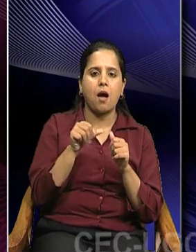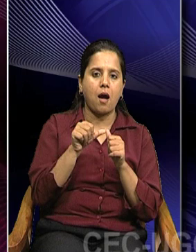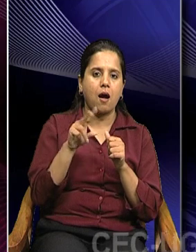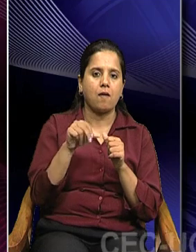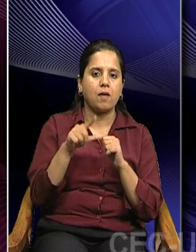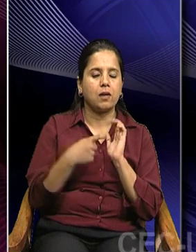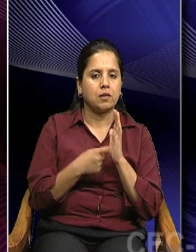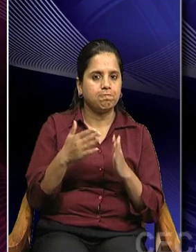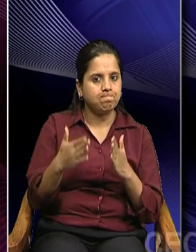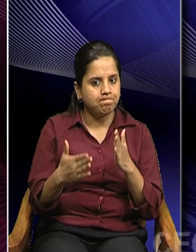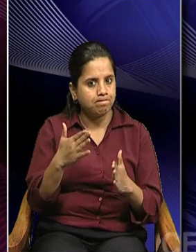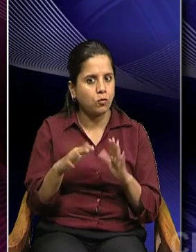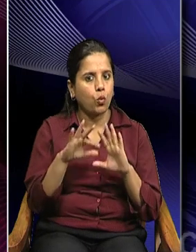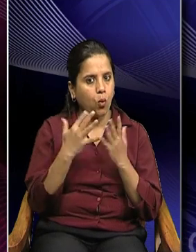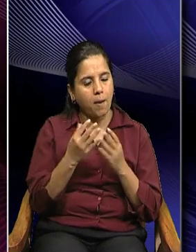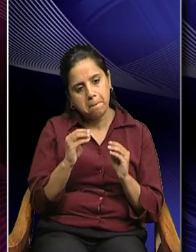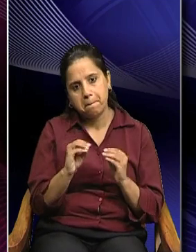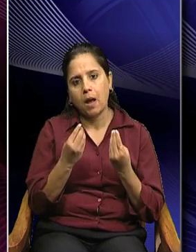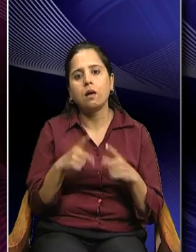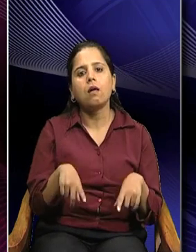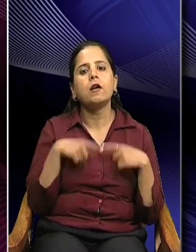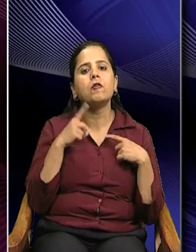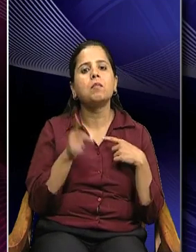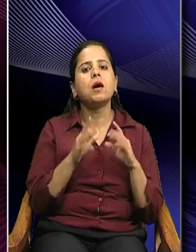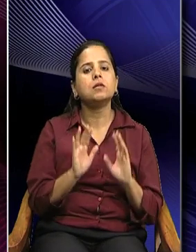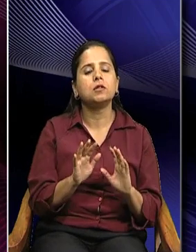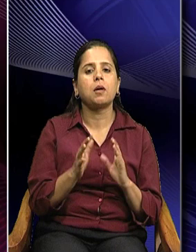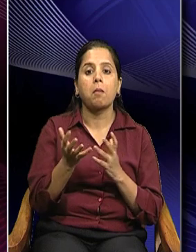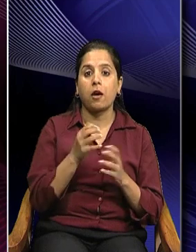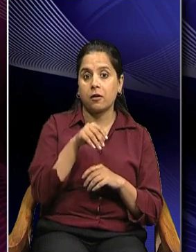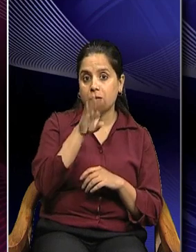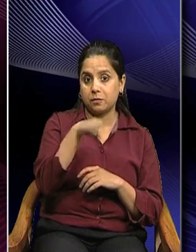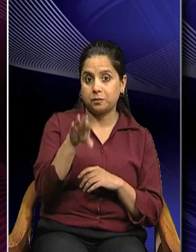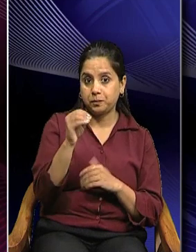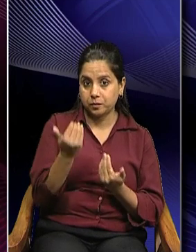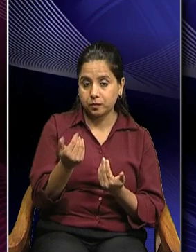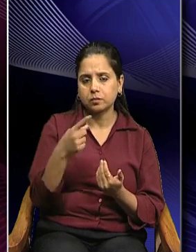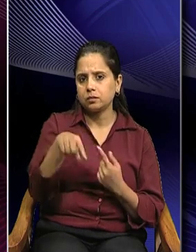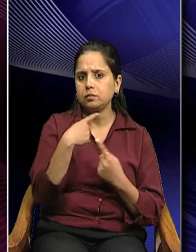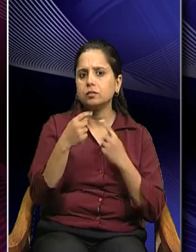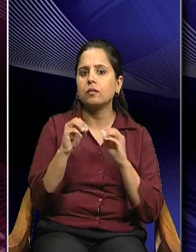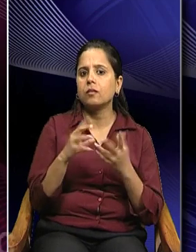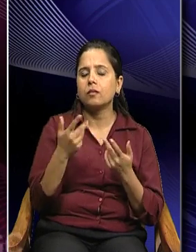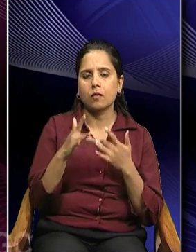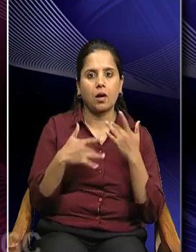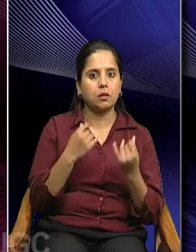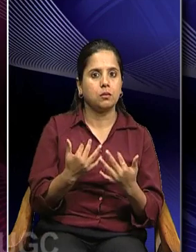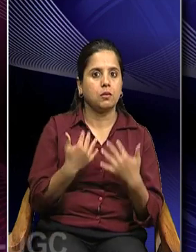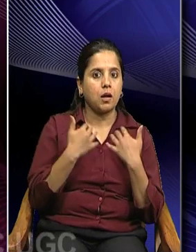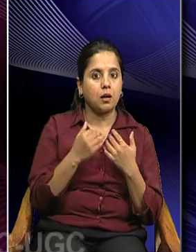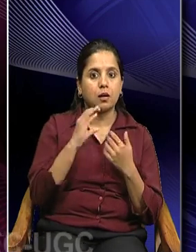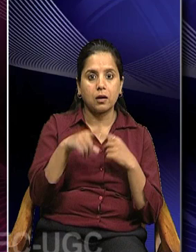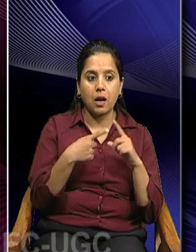you have to make the world a better place to live. In marketing 4.0 we started talking about inspiring the clients